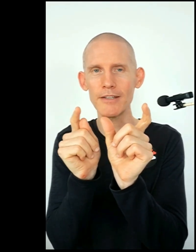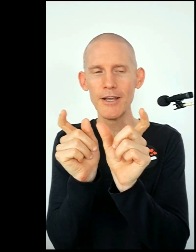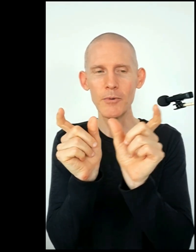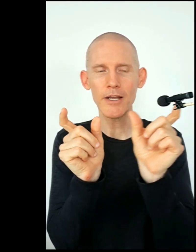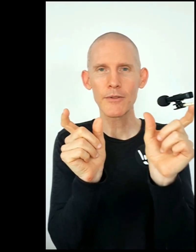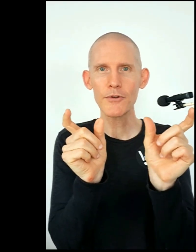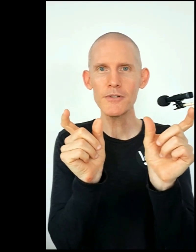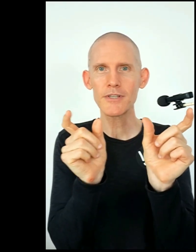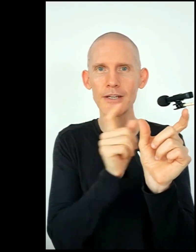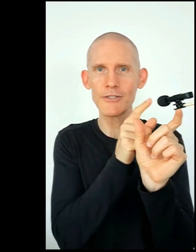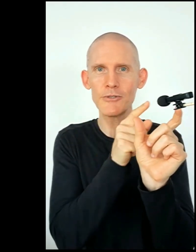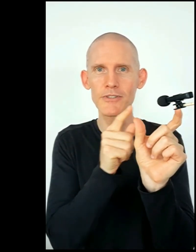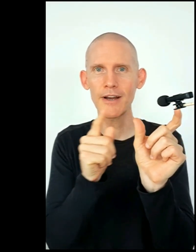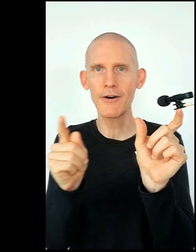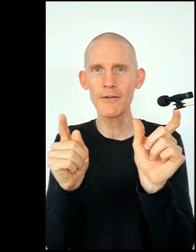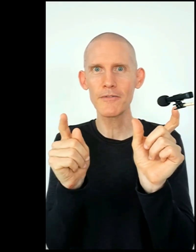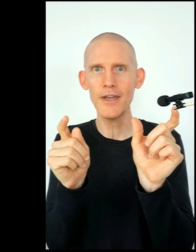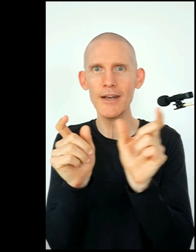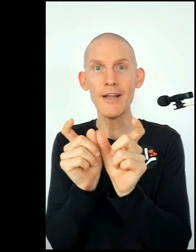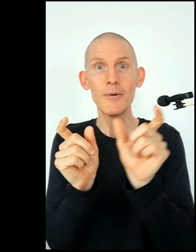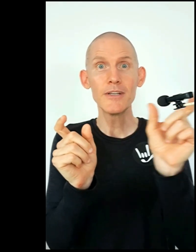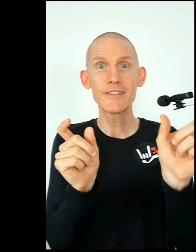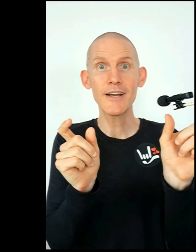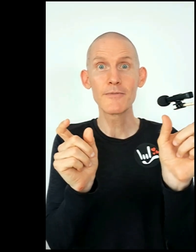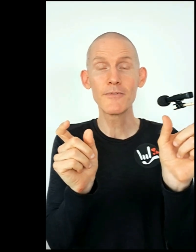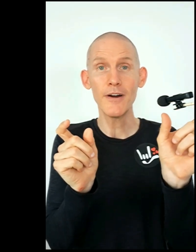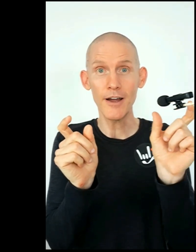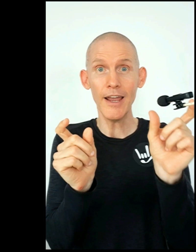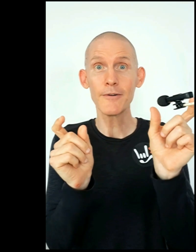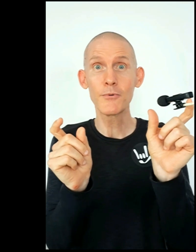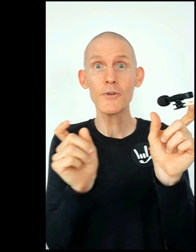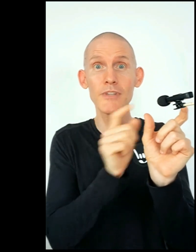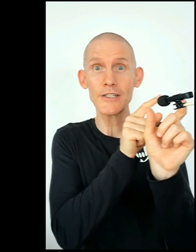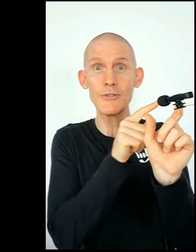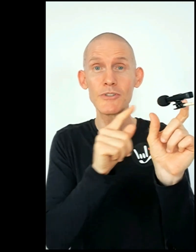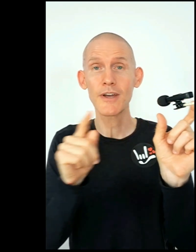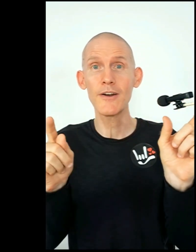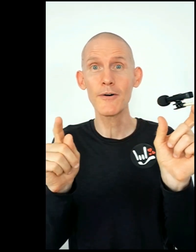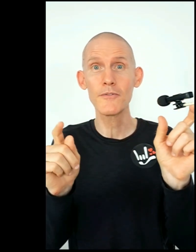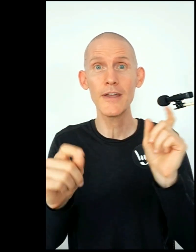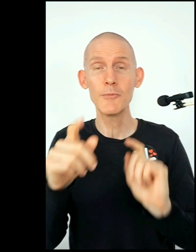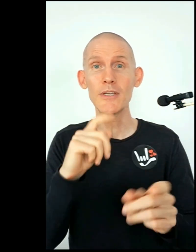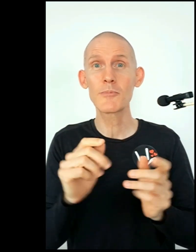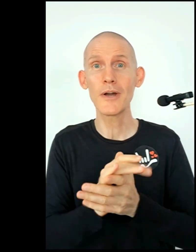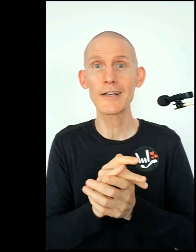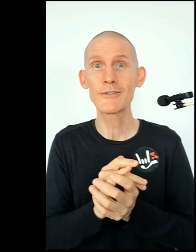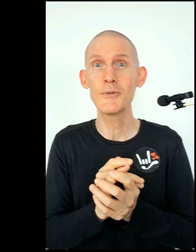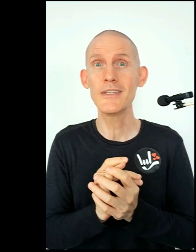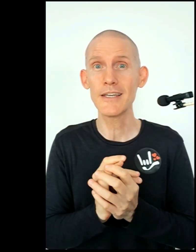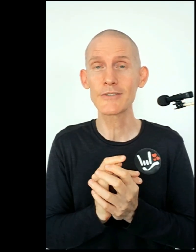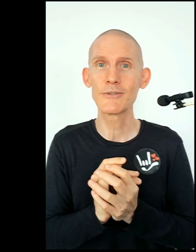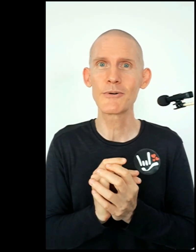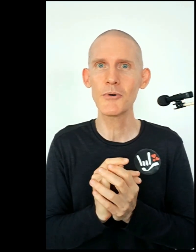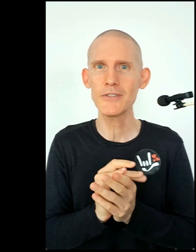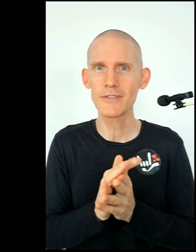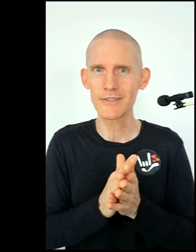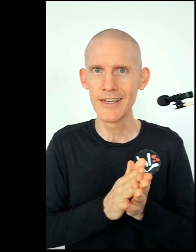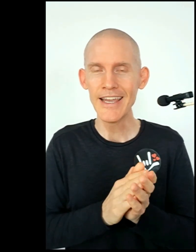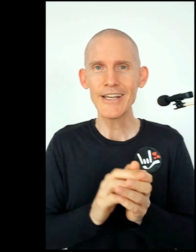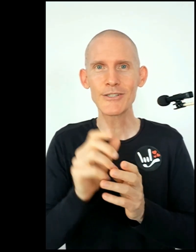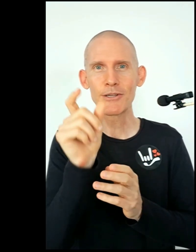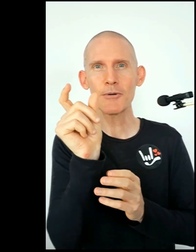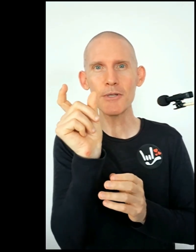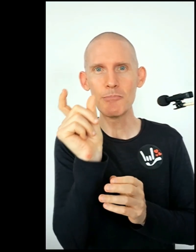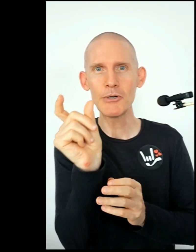of that. We add a third section, you sign all of that. We add a fourth section, you sign all of that, and then we get practice doing the yes, no